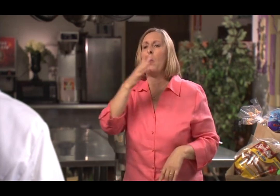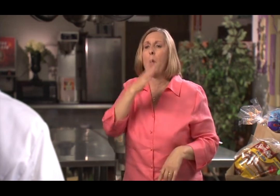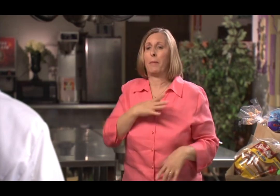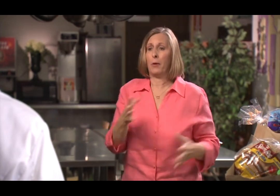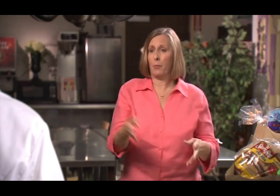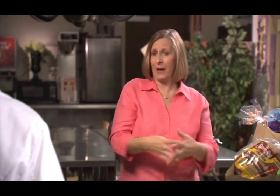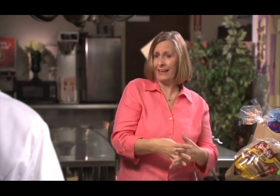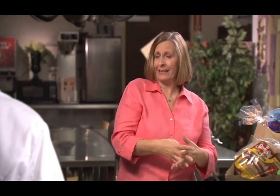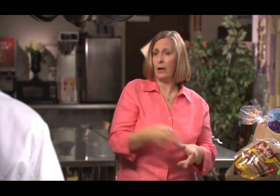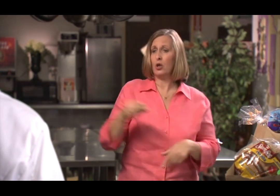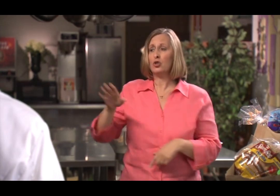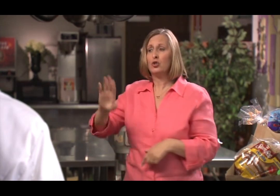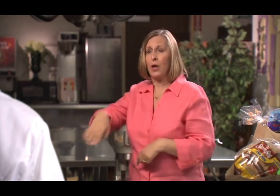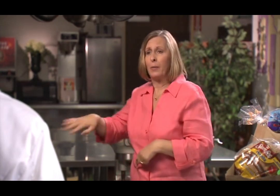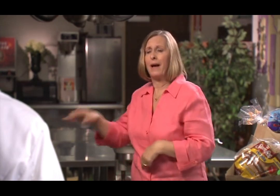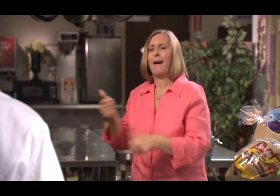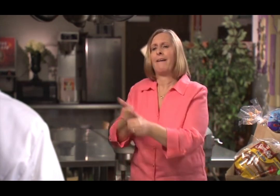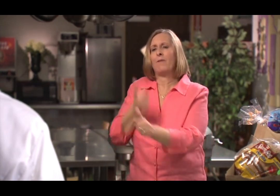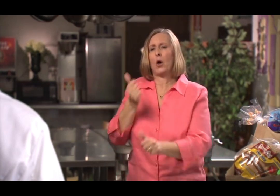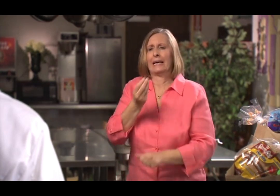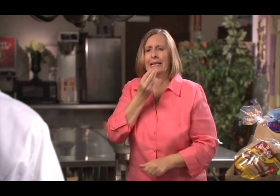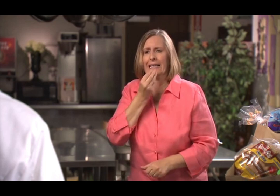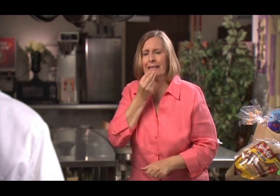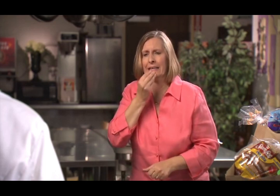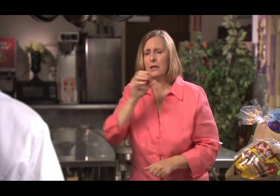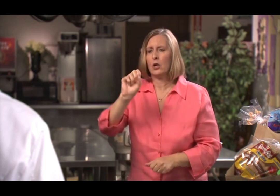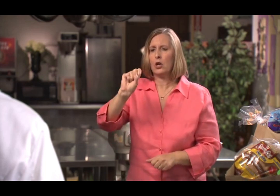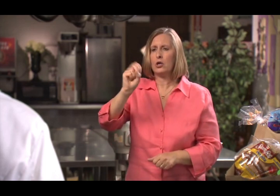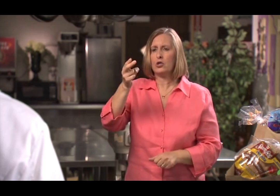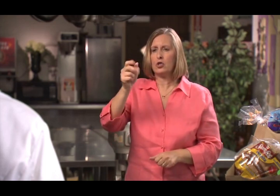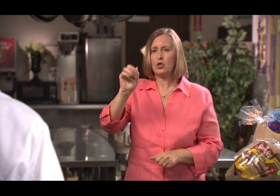That is why pregnant women and children should avoid eating shark,